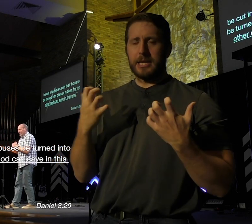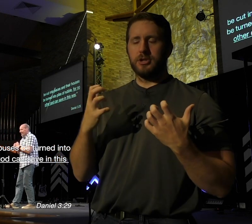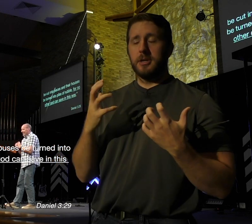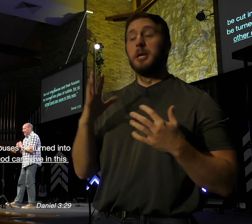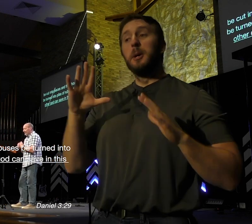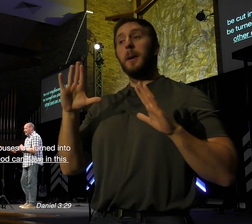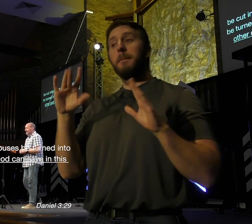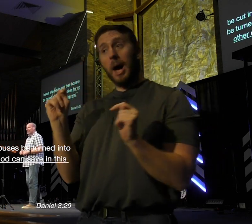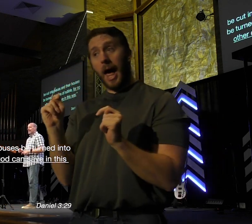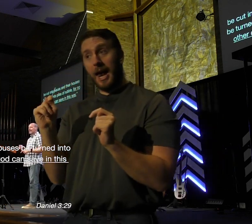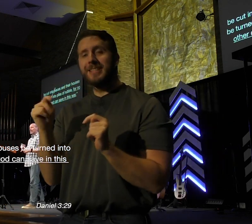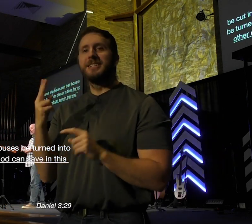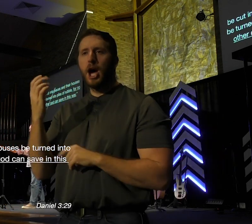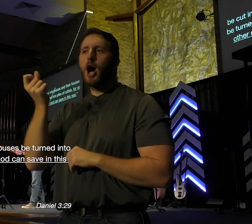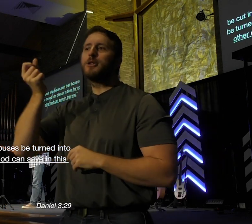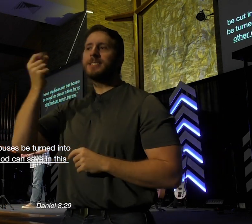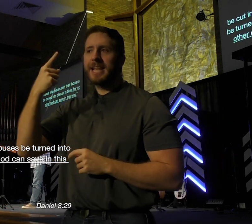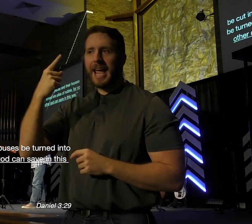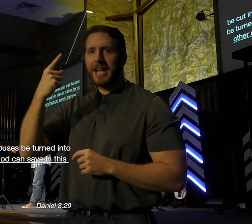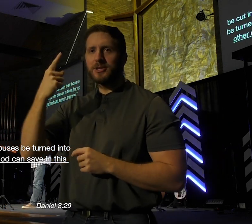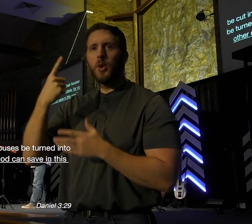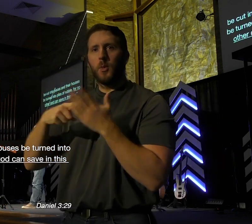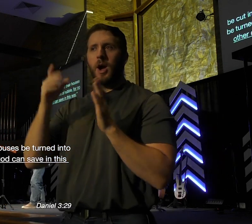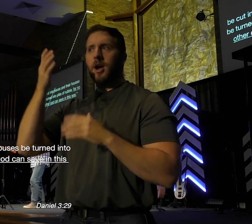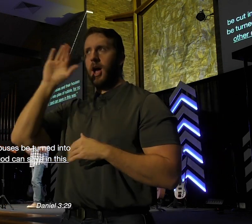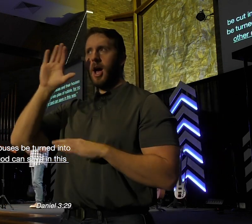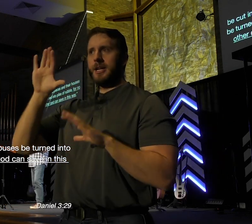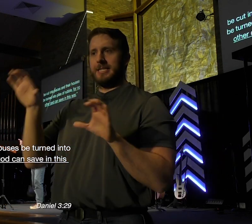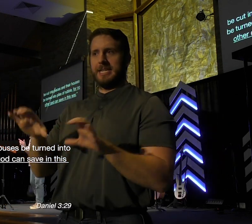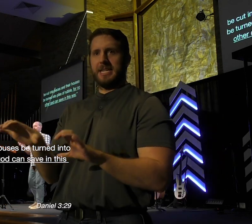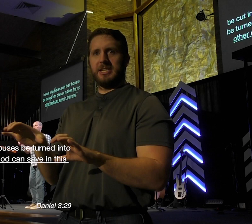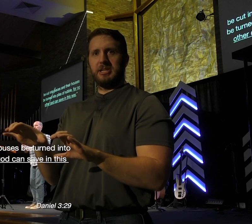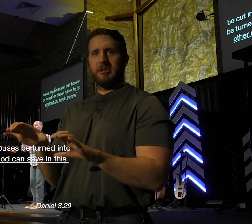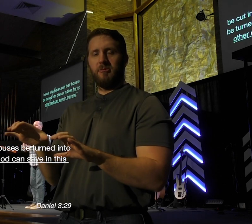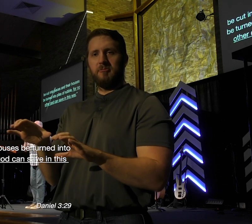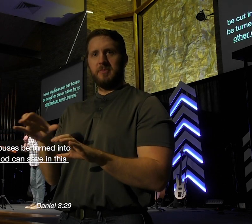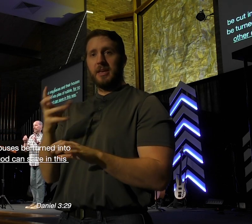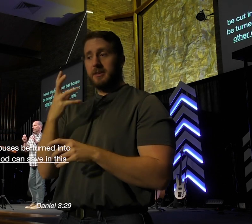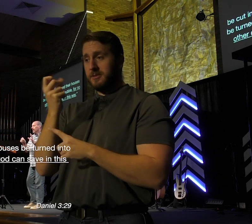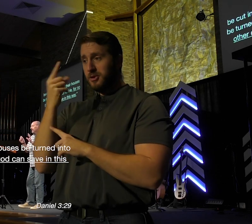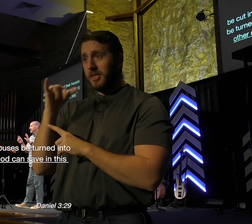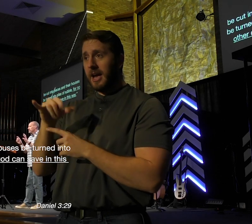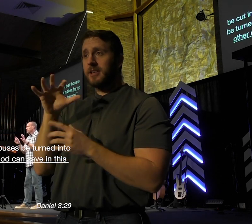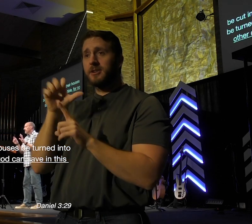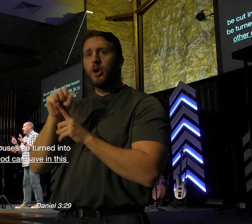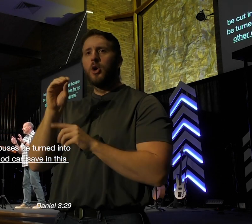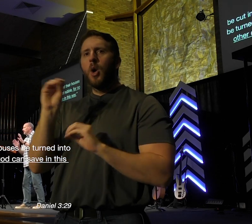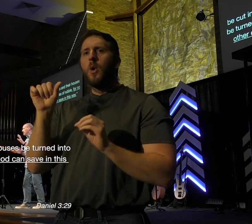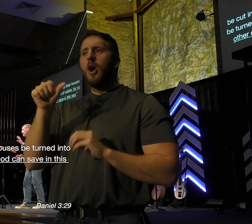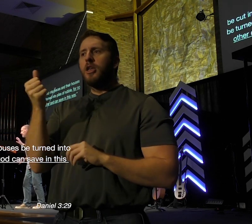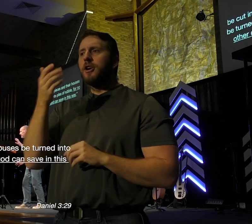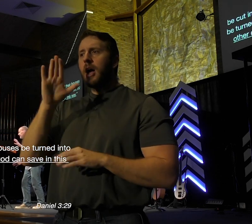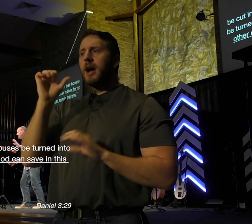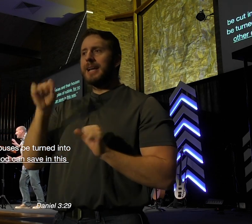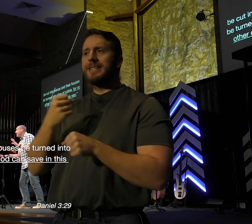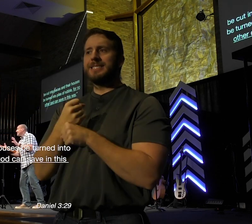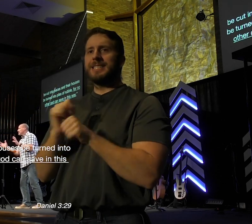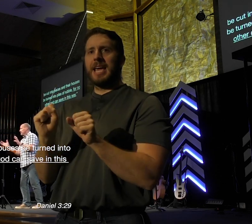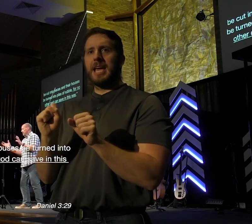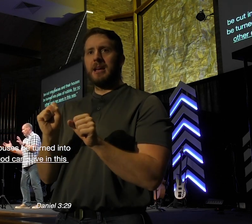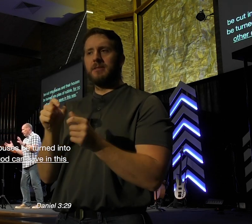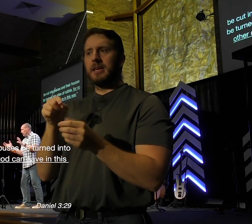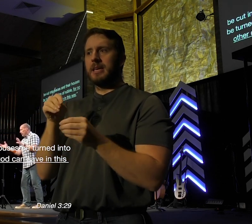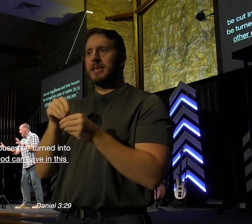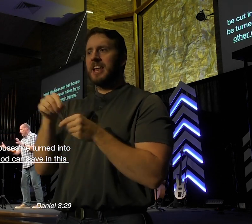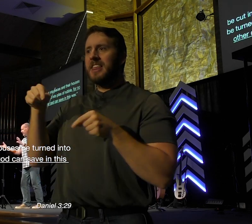does understand what God did. He says, did you get that? No other God can save in